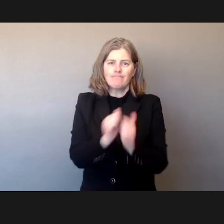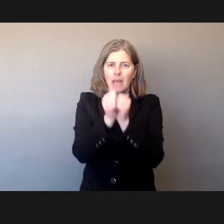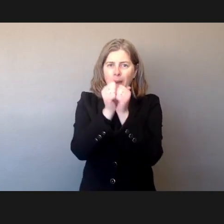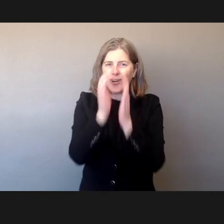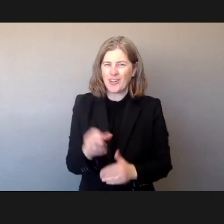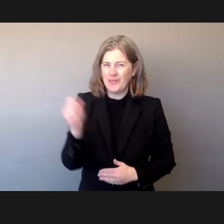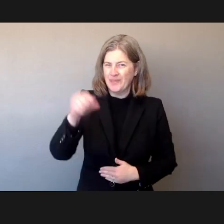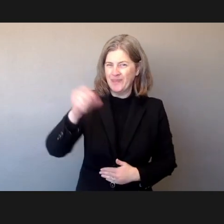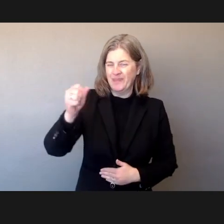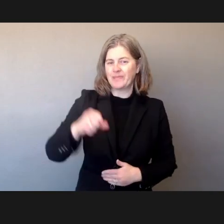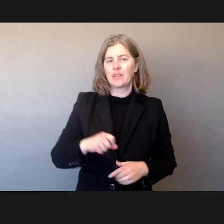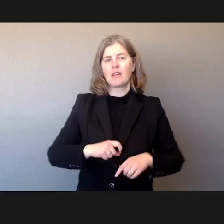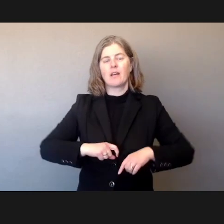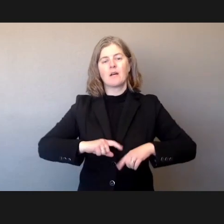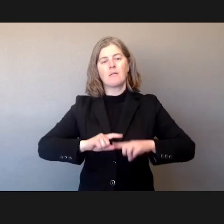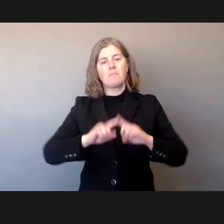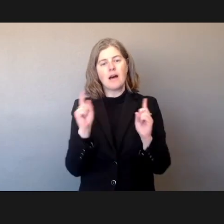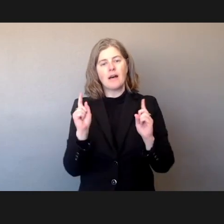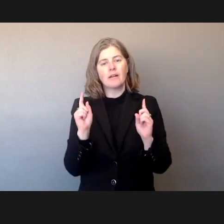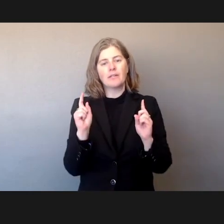competitors, and they